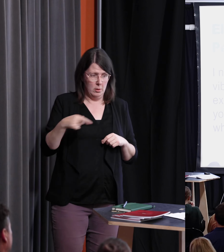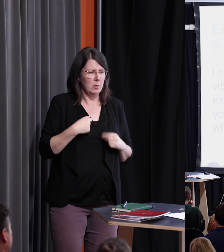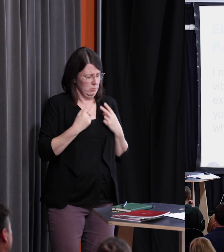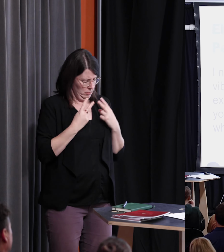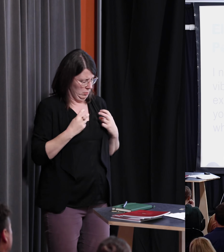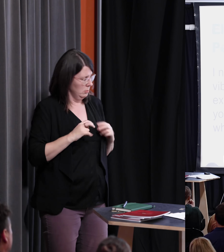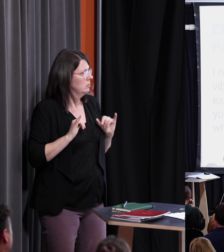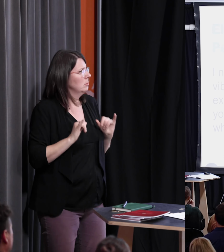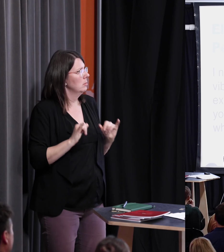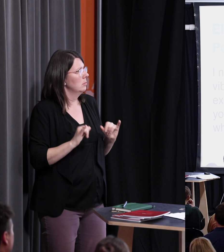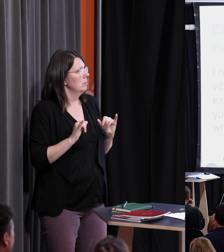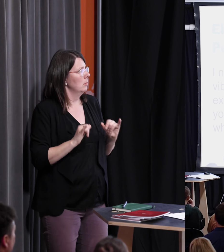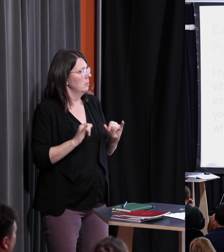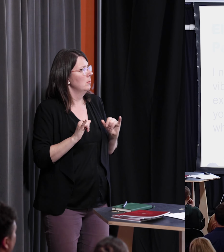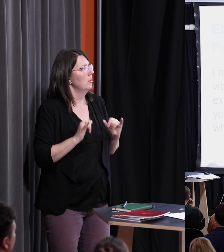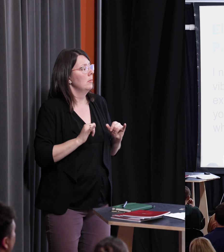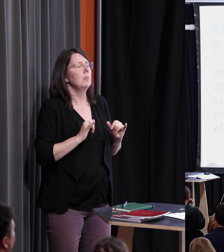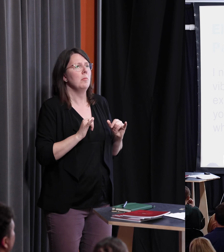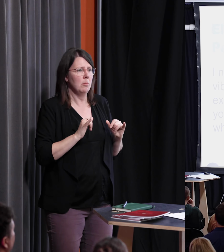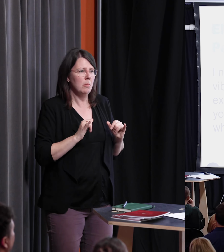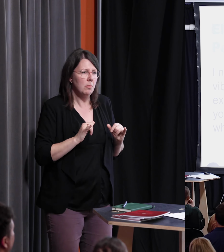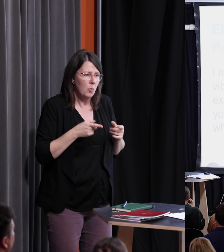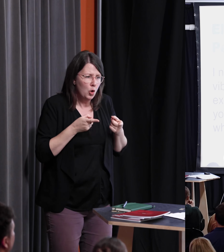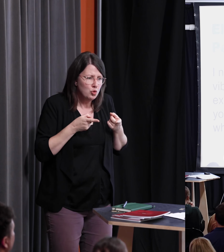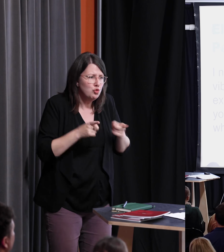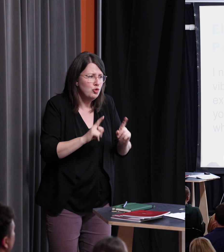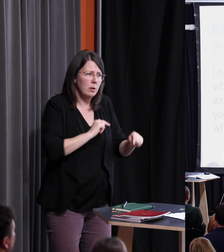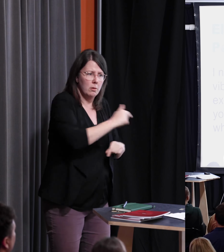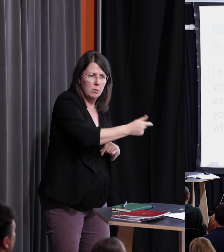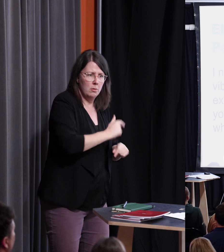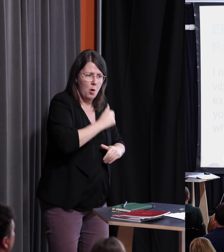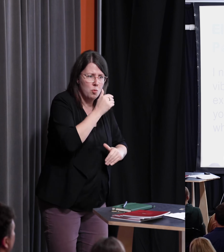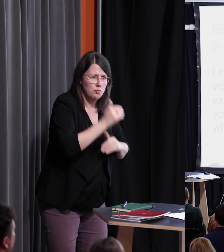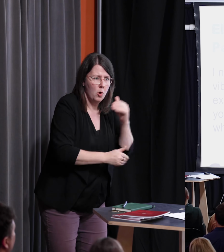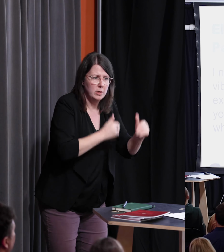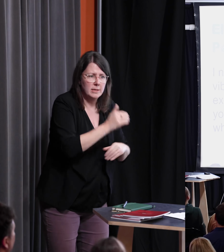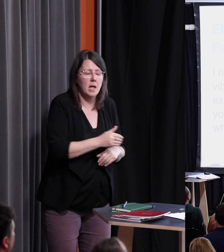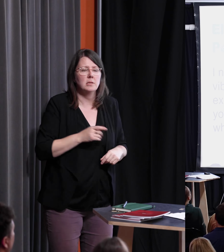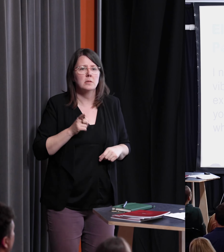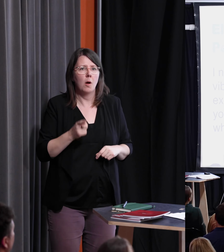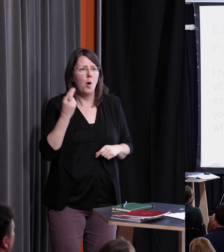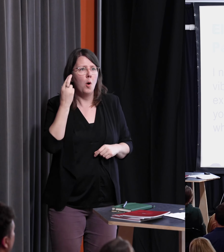realized the extent of the vibration that exists on her fingertips.